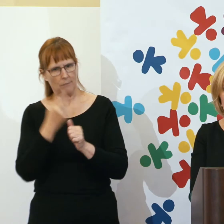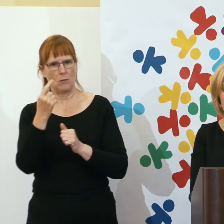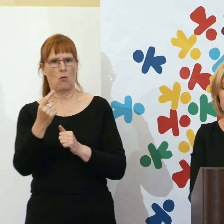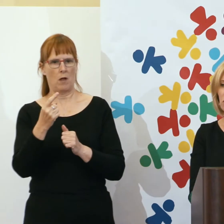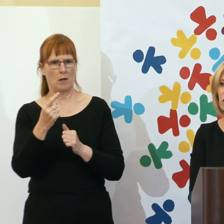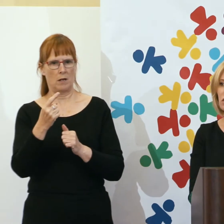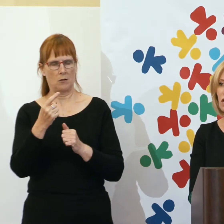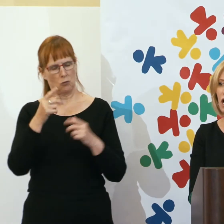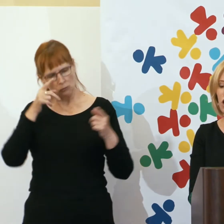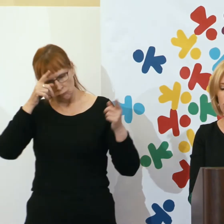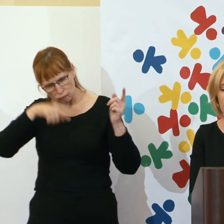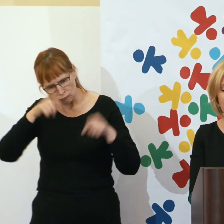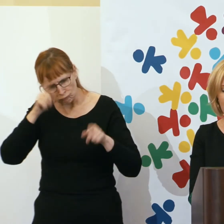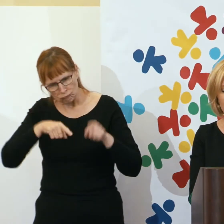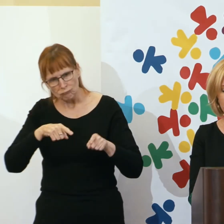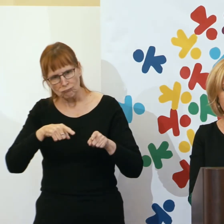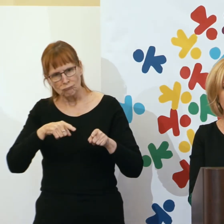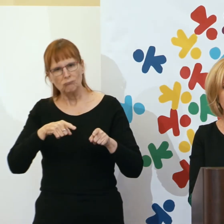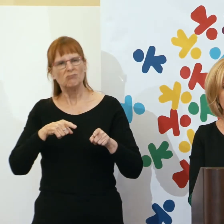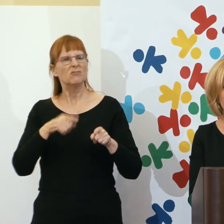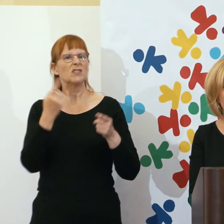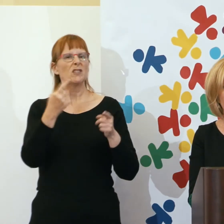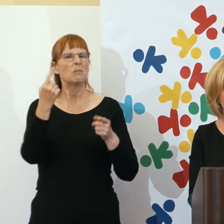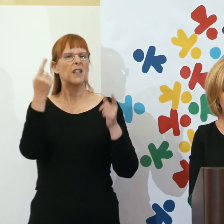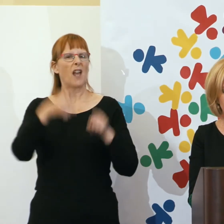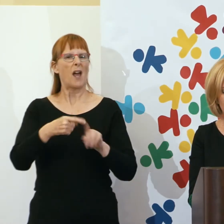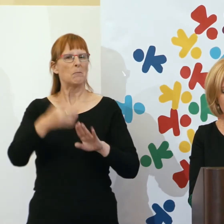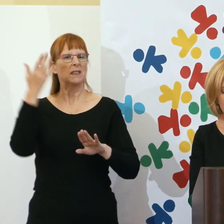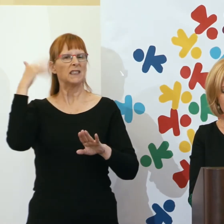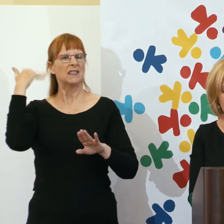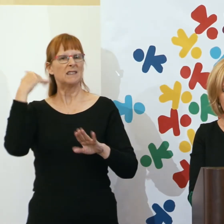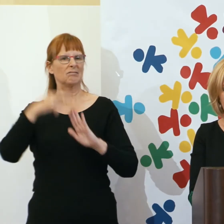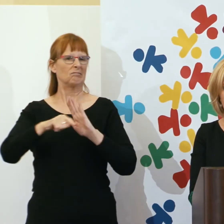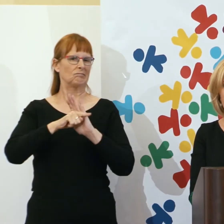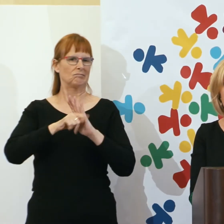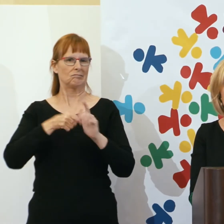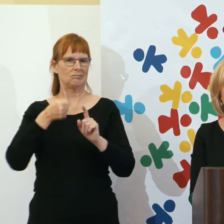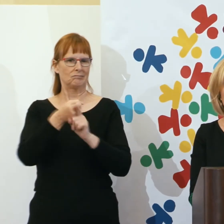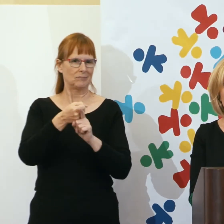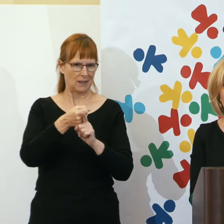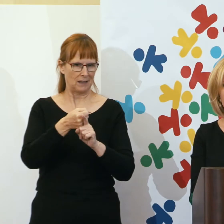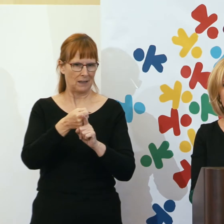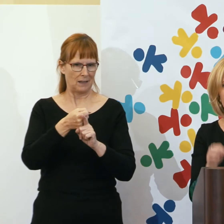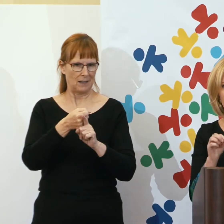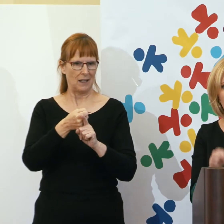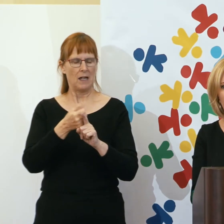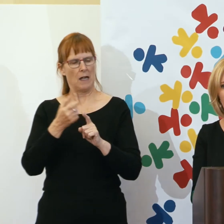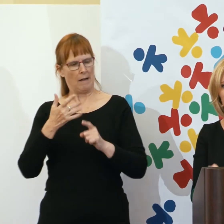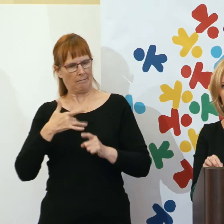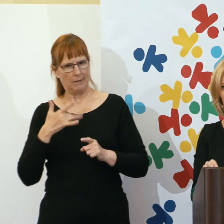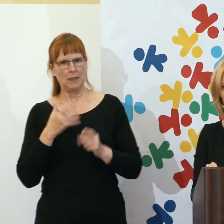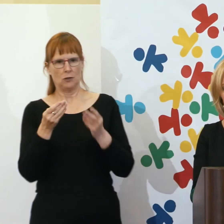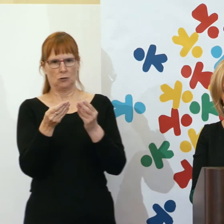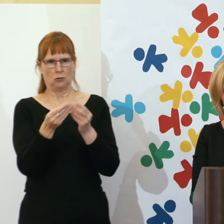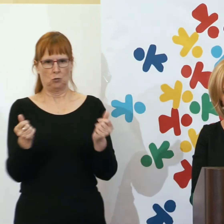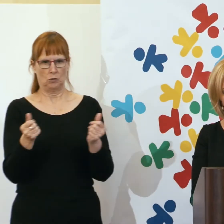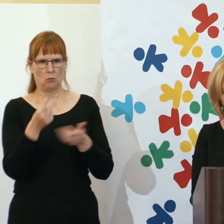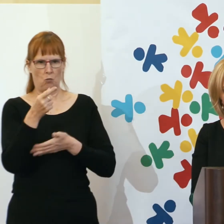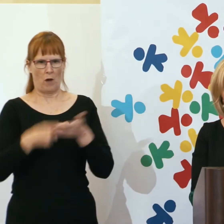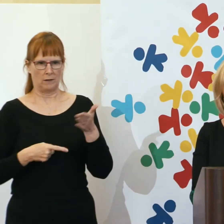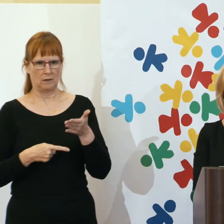saying, this is how what happened has impacted me, and this is the remedy that I